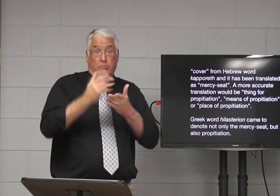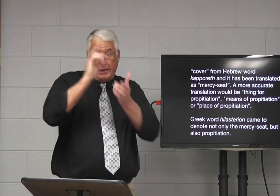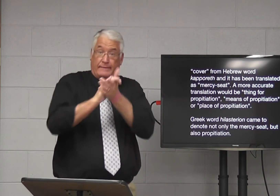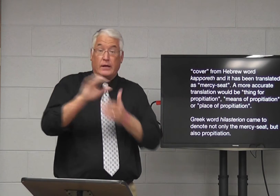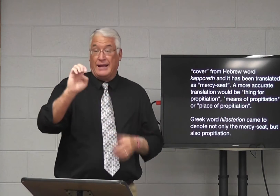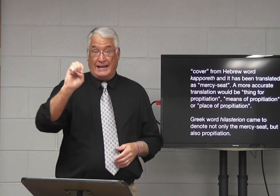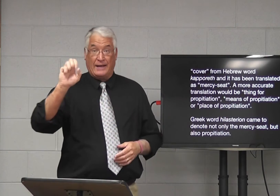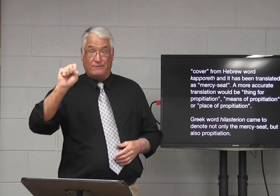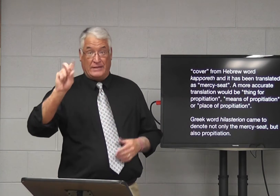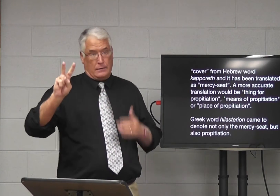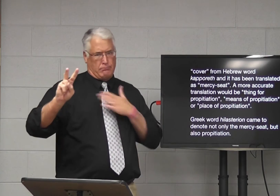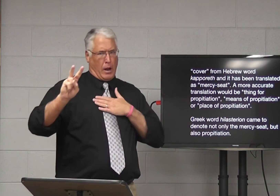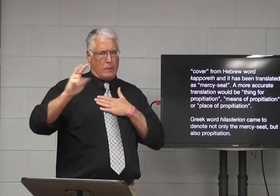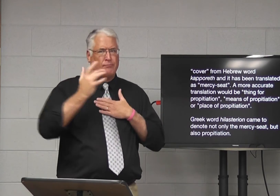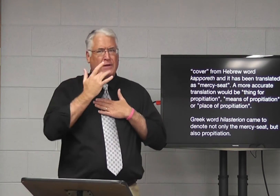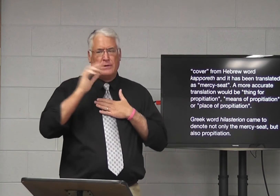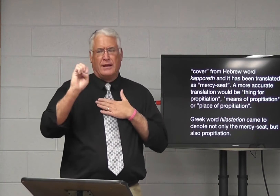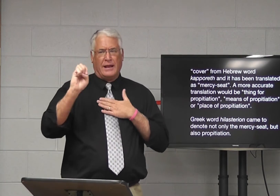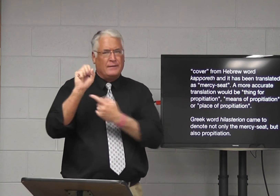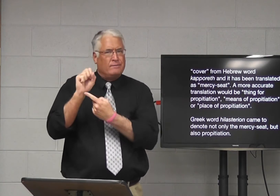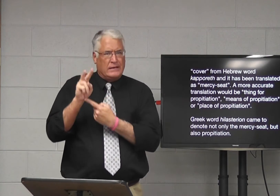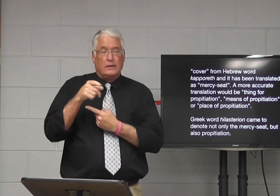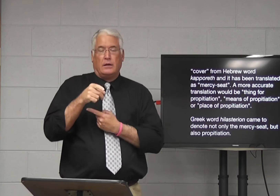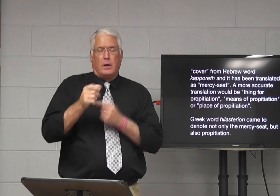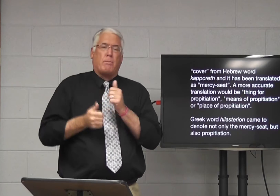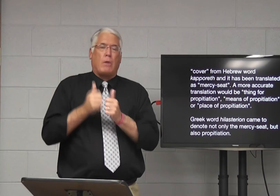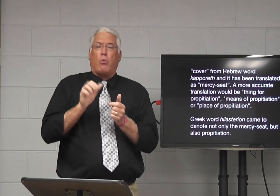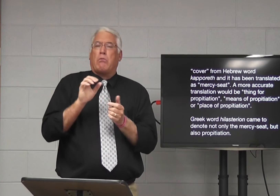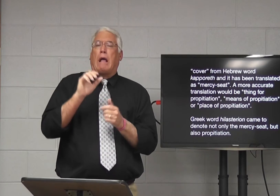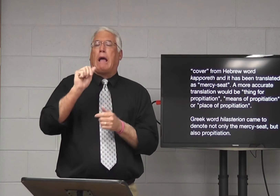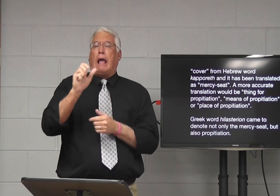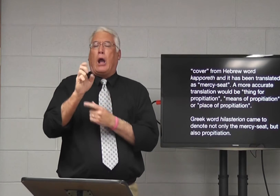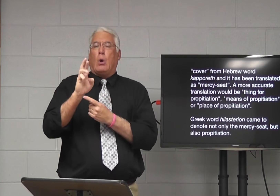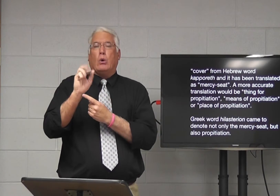And some people believe the ESV, and that's the one I prefer,